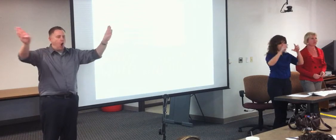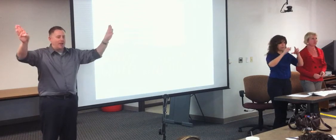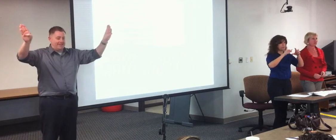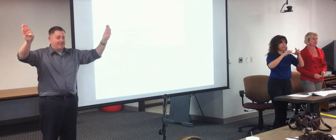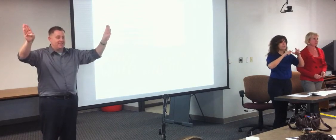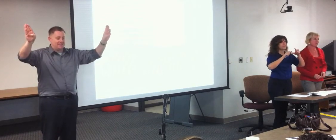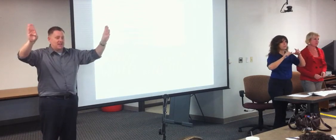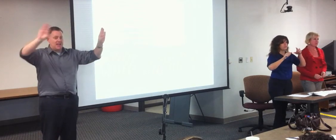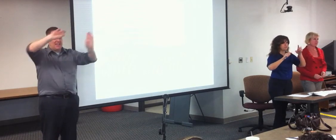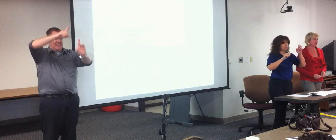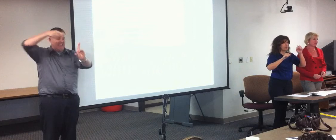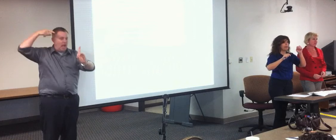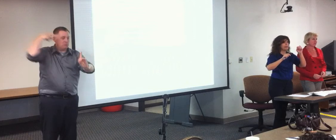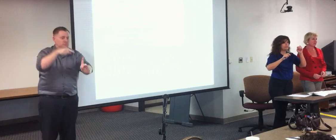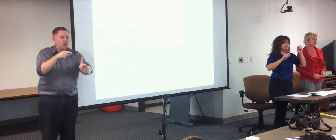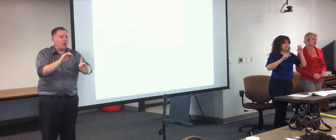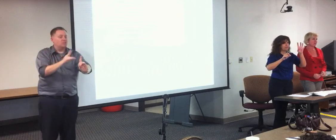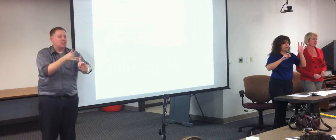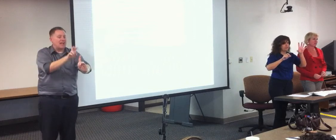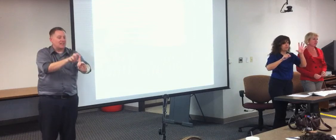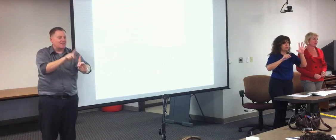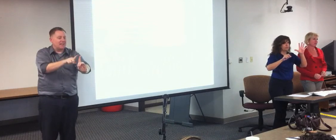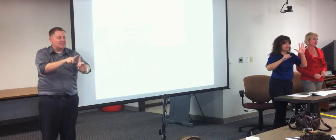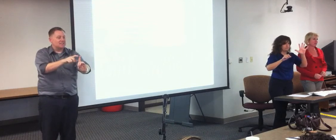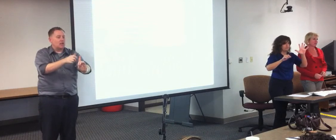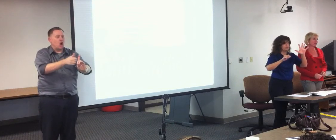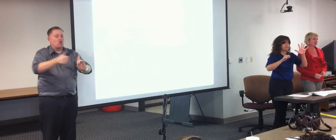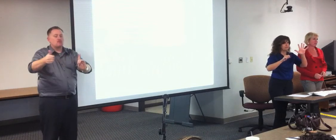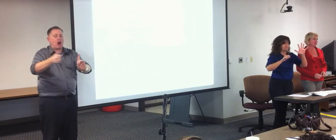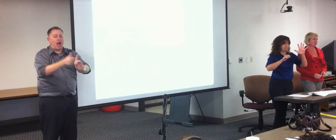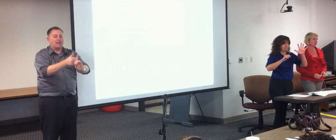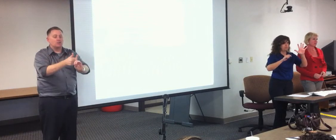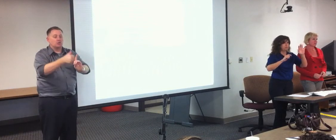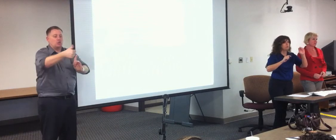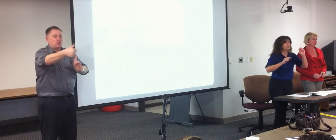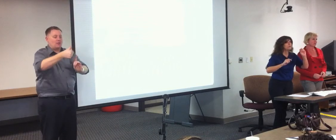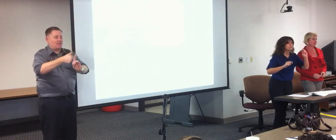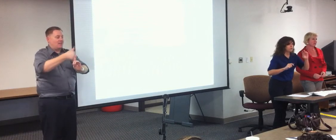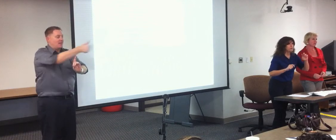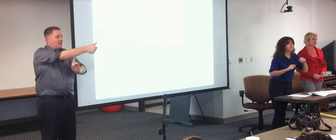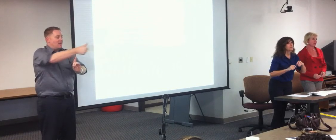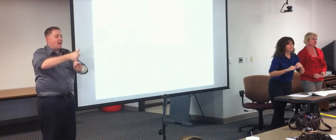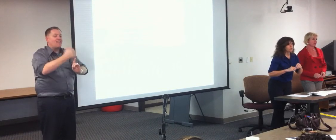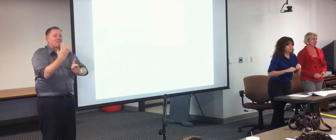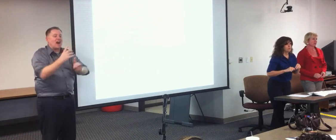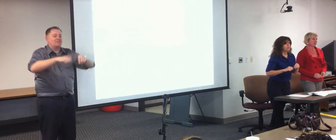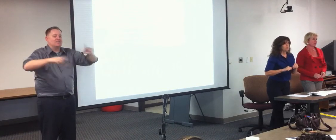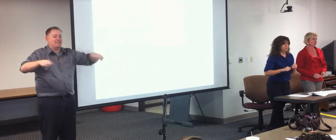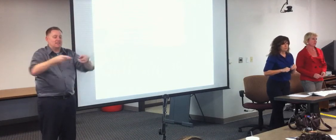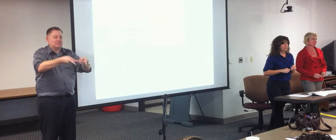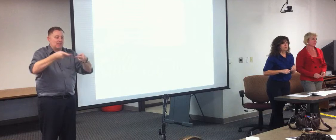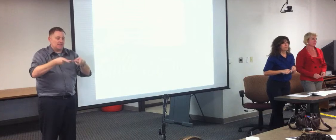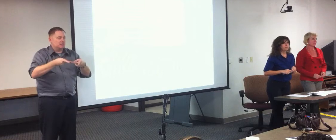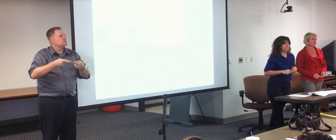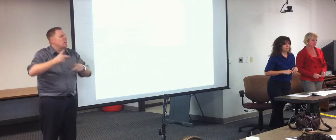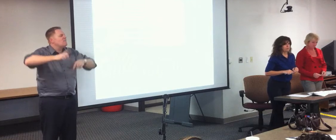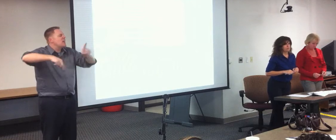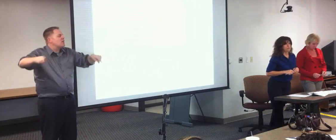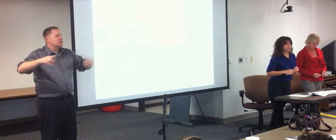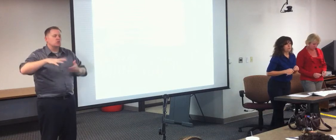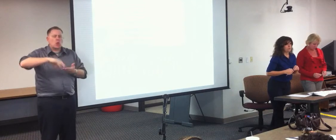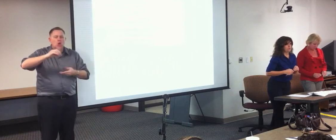Okay, and the objective was to ride to 5 different places? Just various volunteer sites to learn the routes